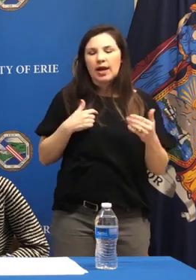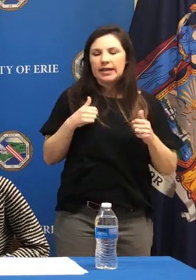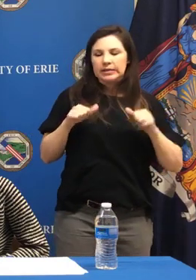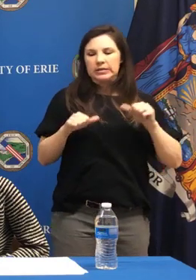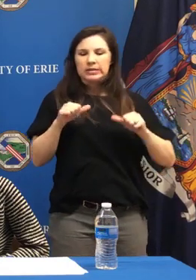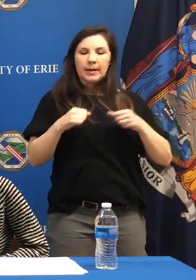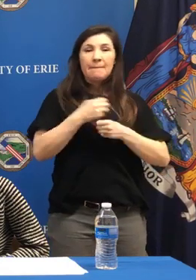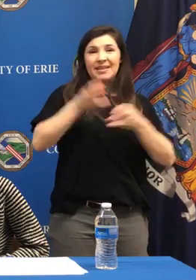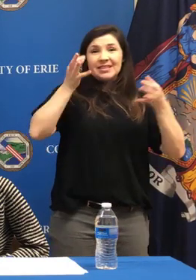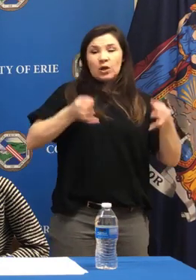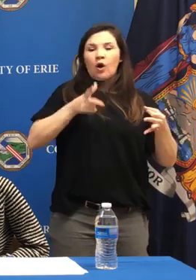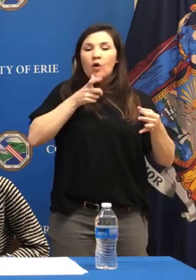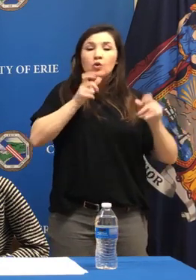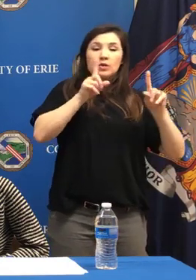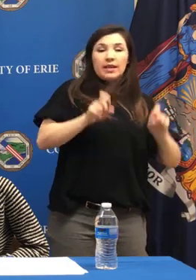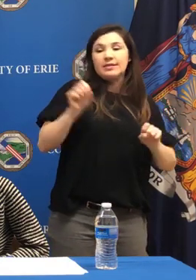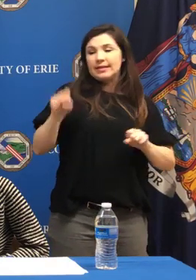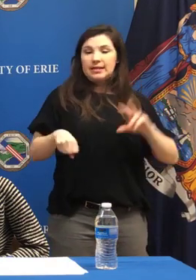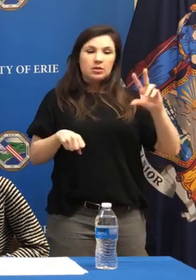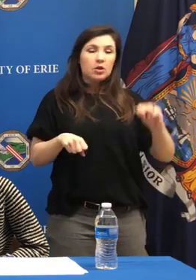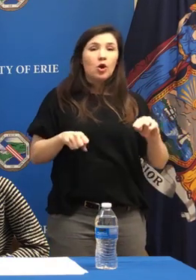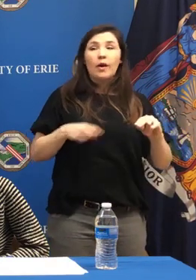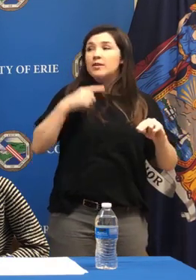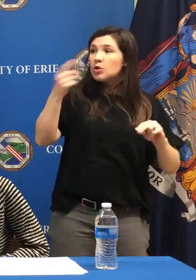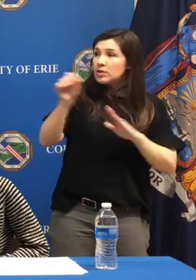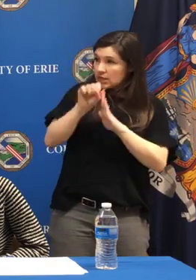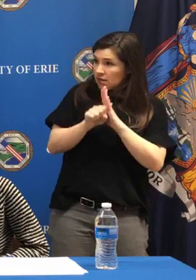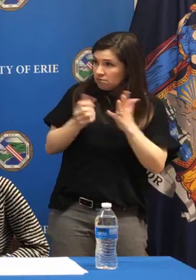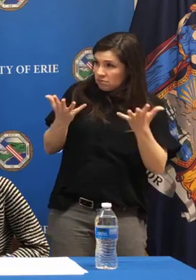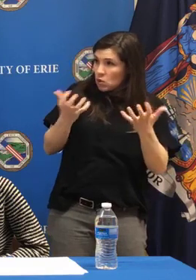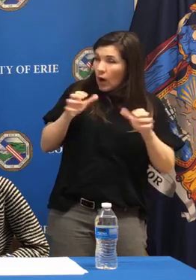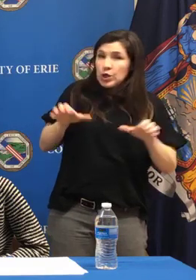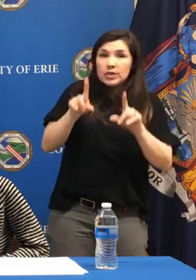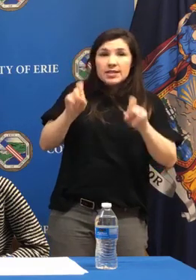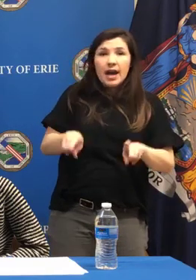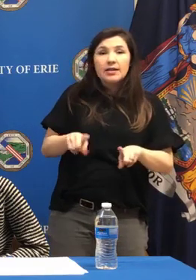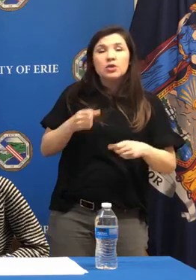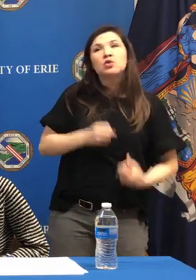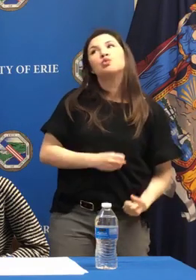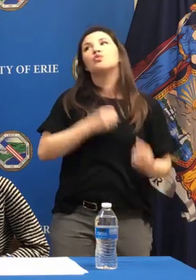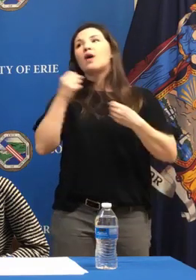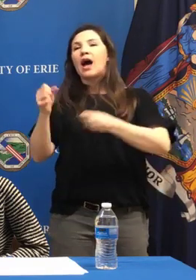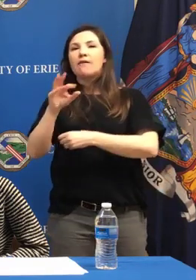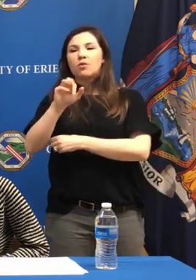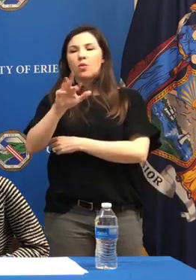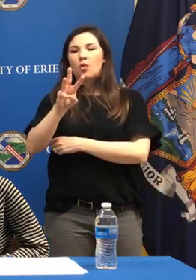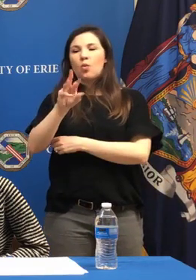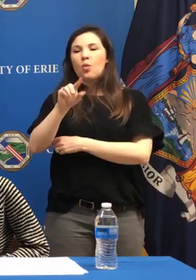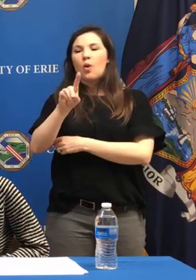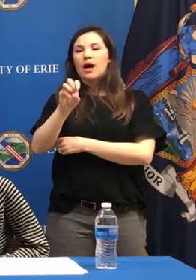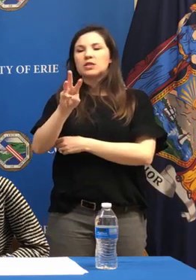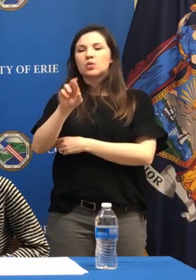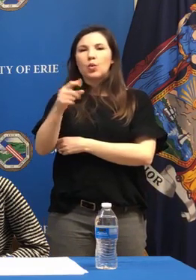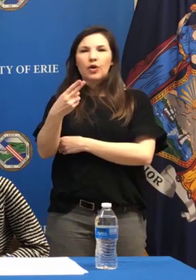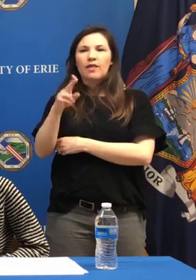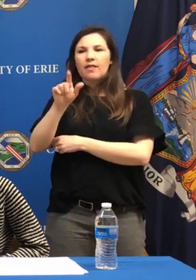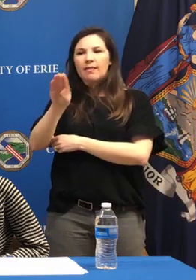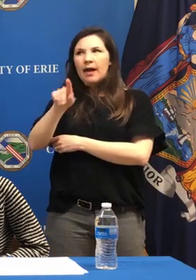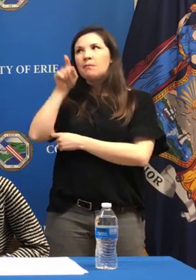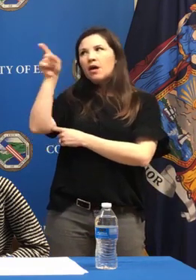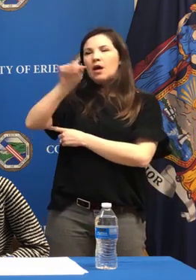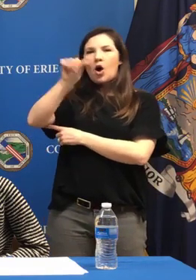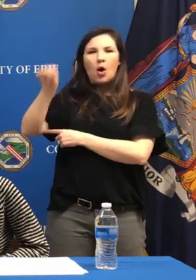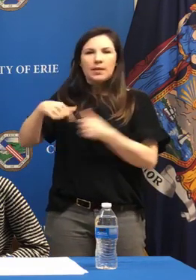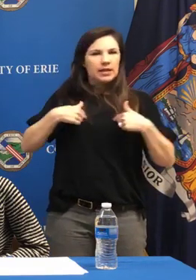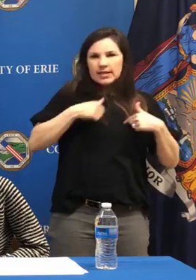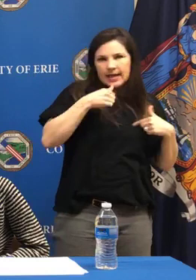decisions. And said to the state, if you want those tests done, drive them out to Wadsworth Lab in Albany. We're not going to be able to do them here. So